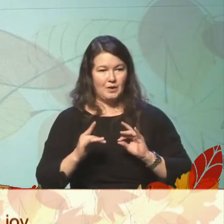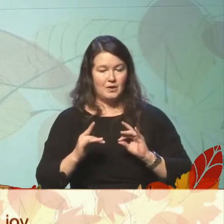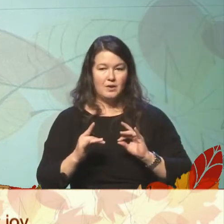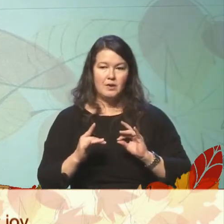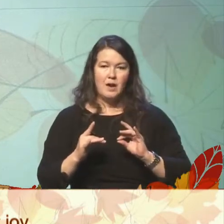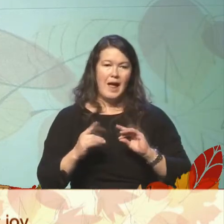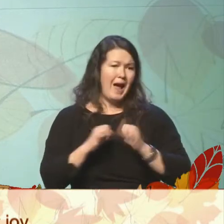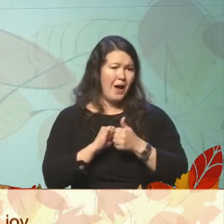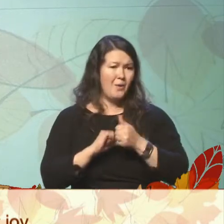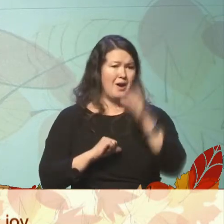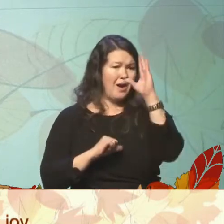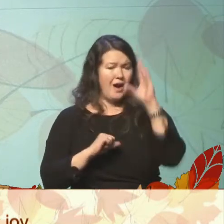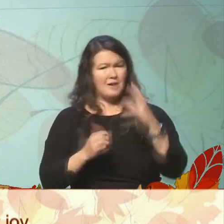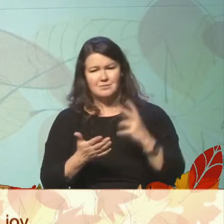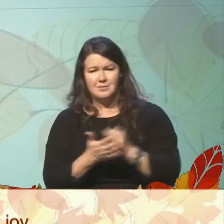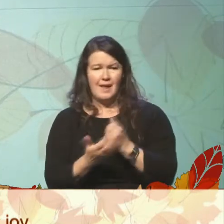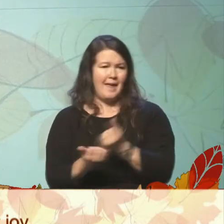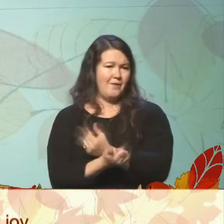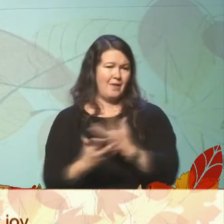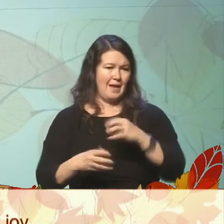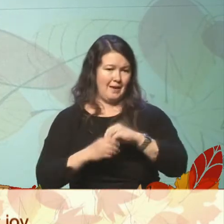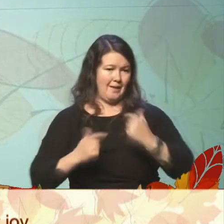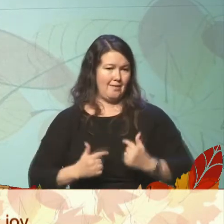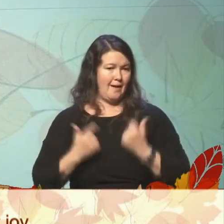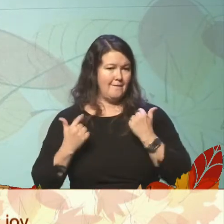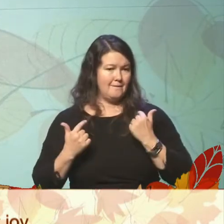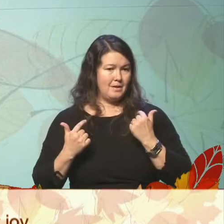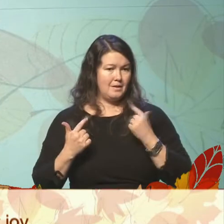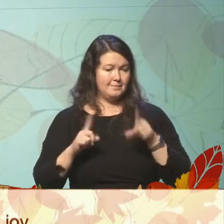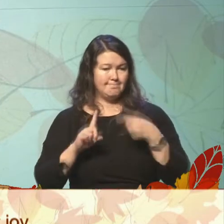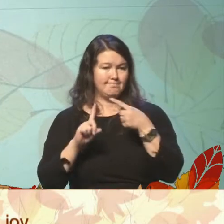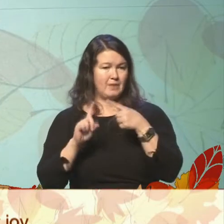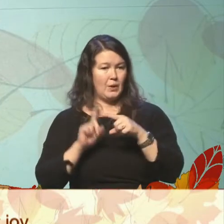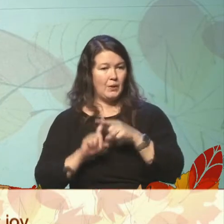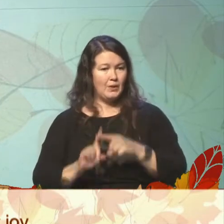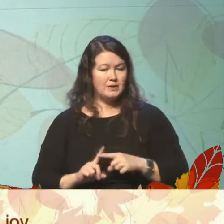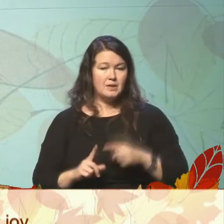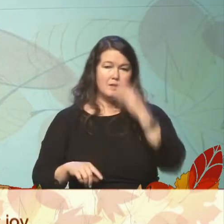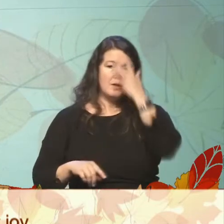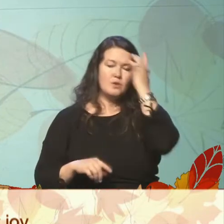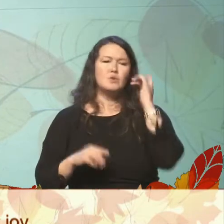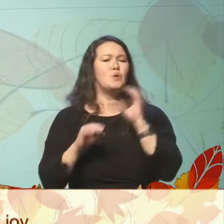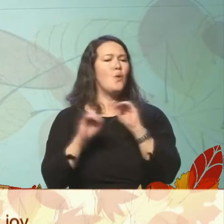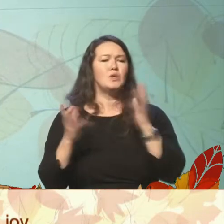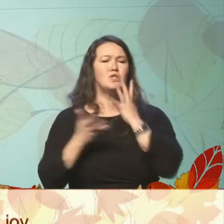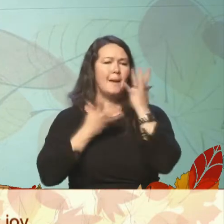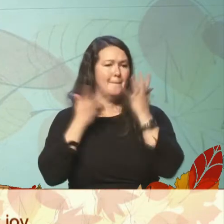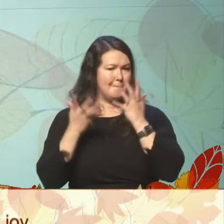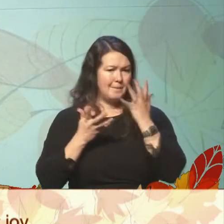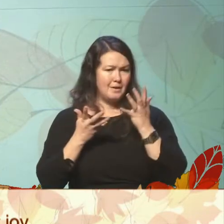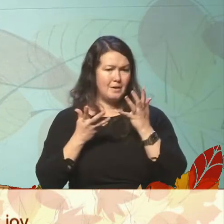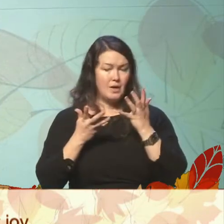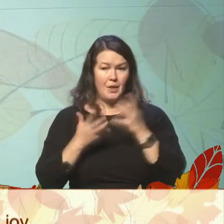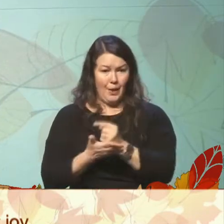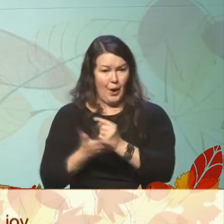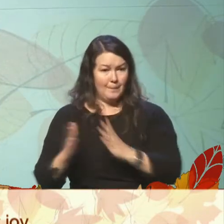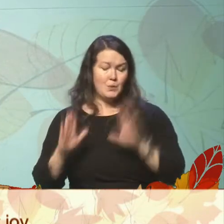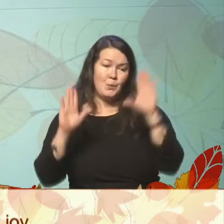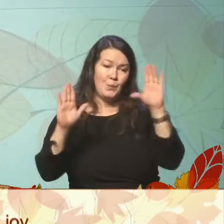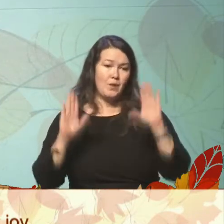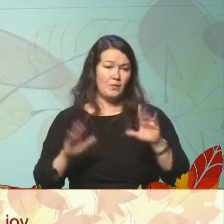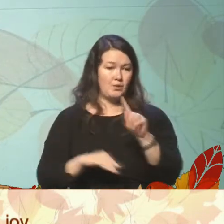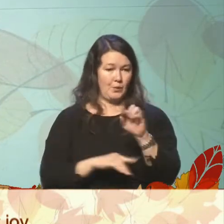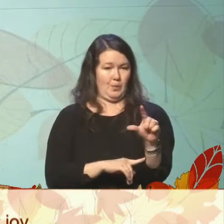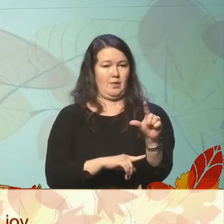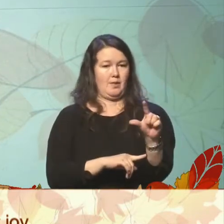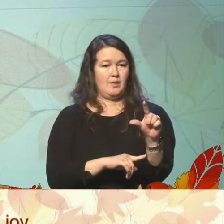how God uses all things in our lives. And so I want to encourage you that there is no shame in that. It's a wonderful tool. And so I would just encourage you,